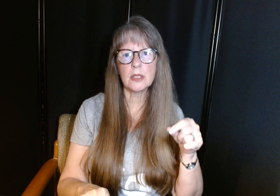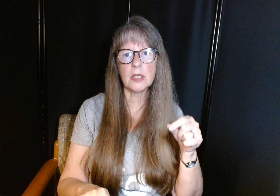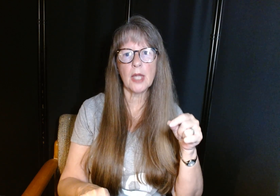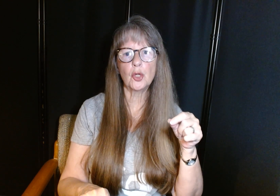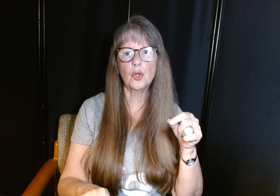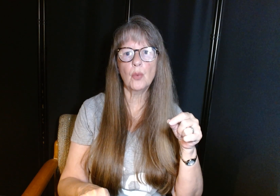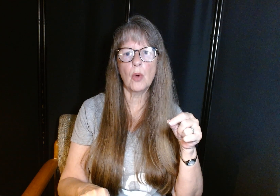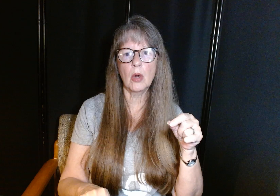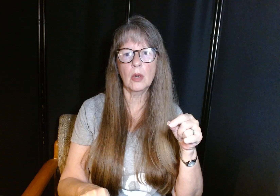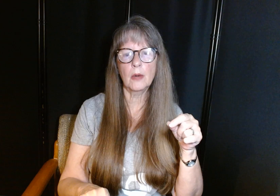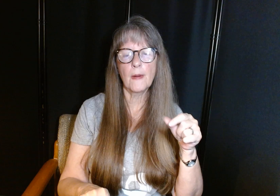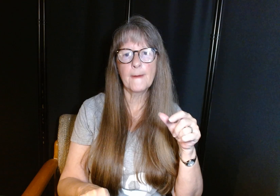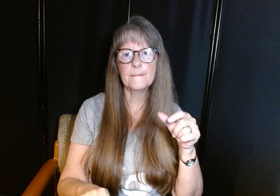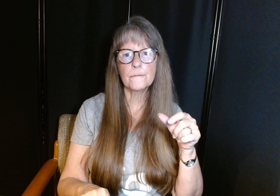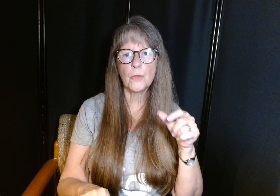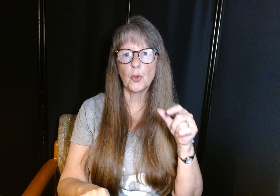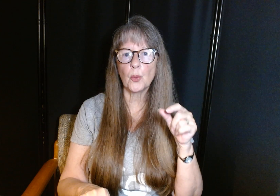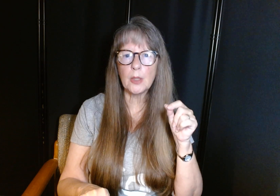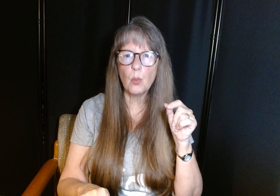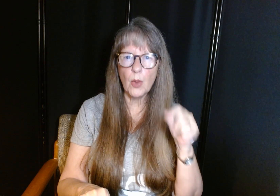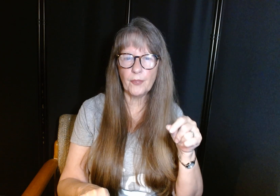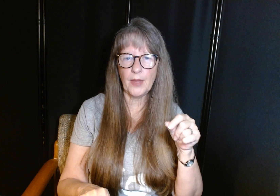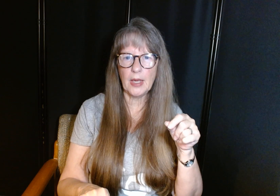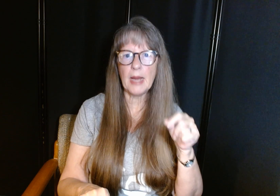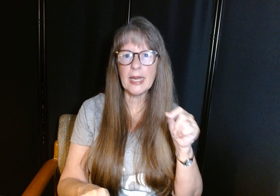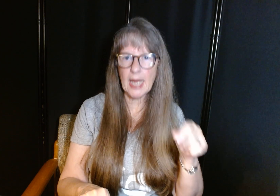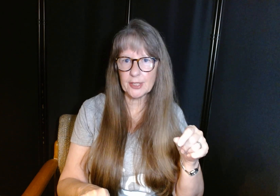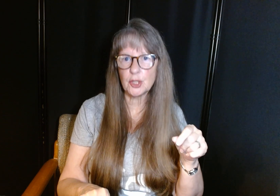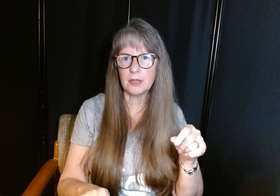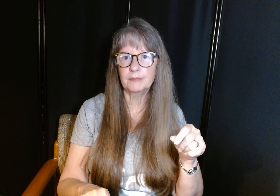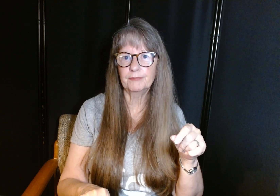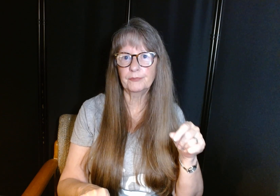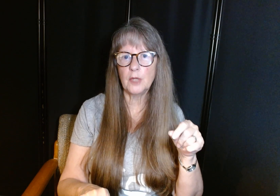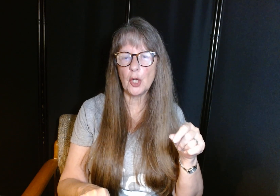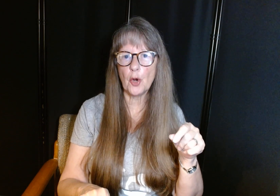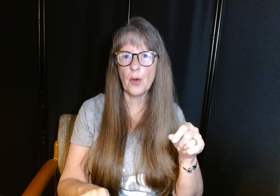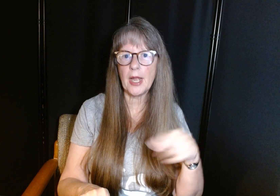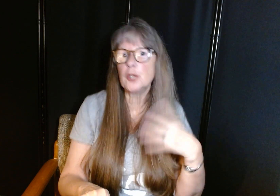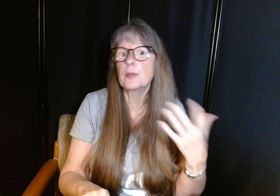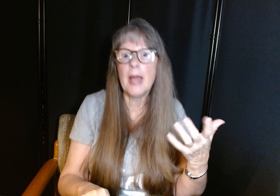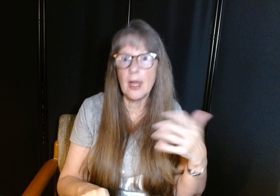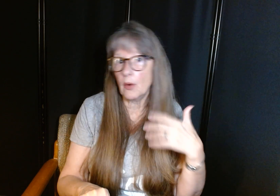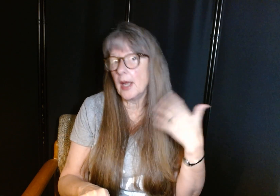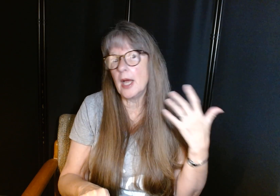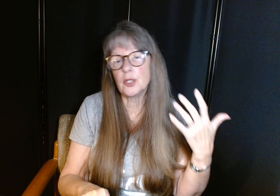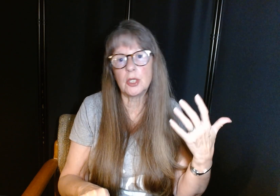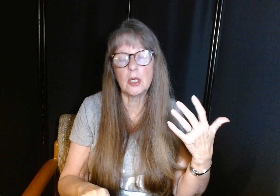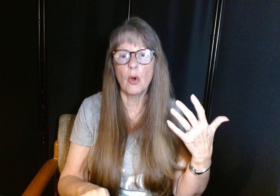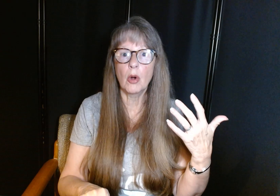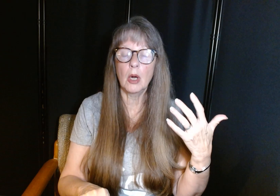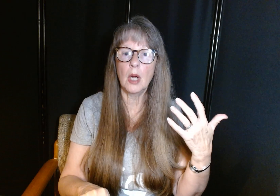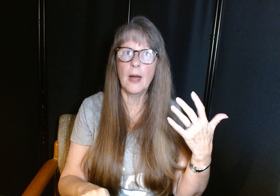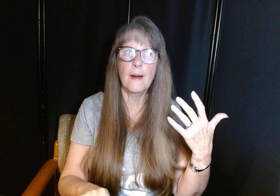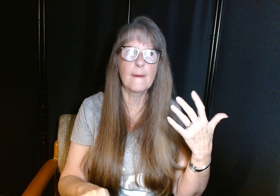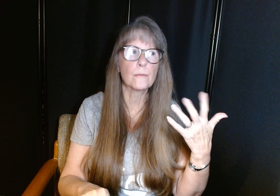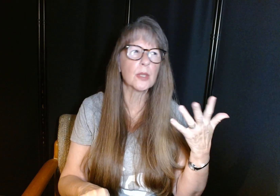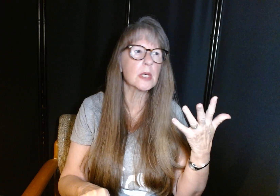like you're really with them. I gotcha. I got your back, or I gotcha, or what's